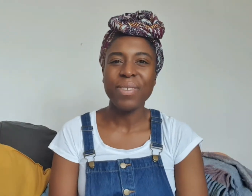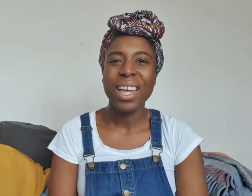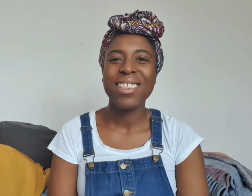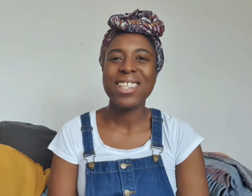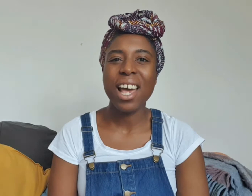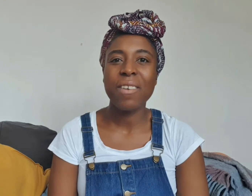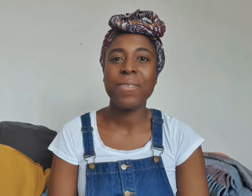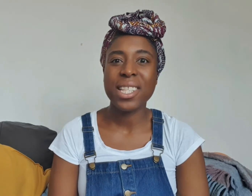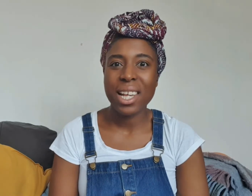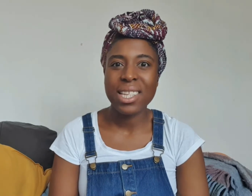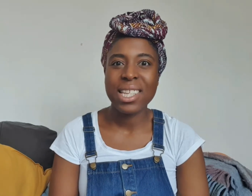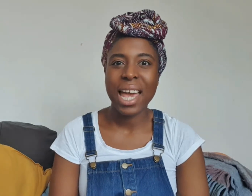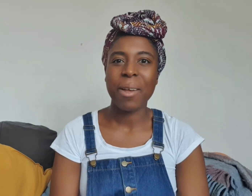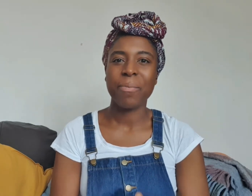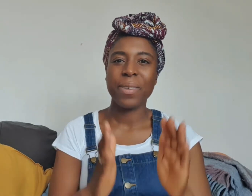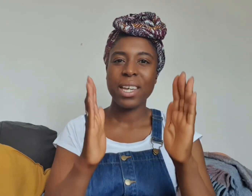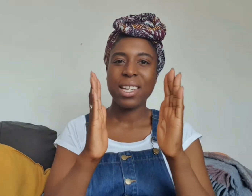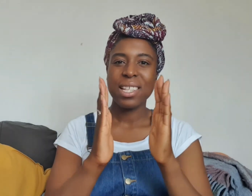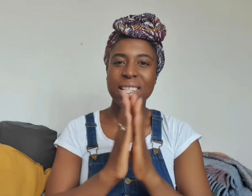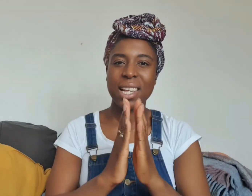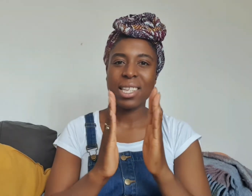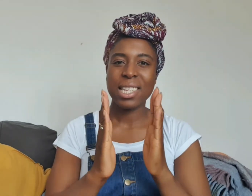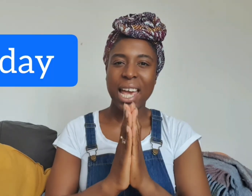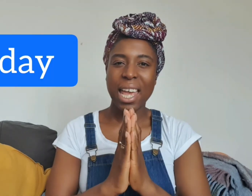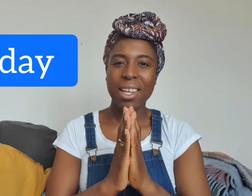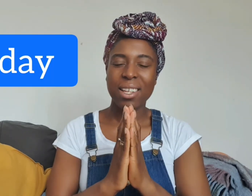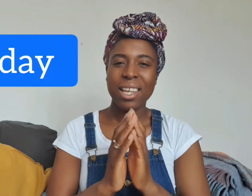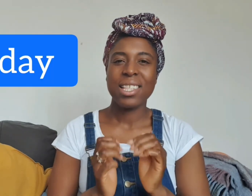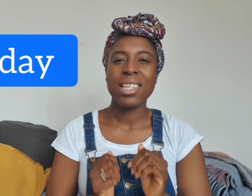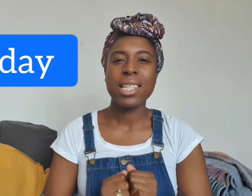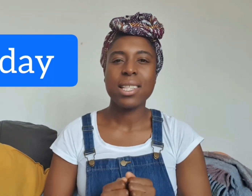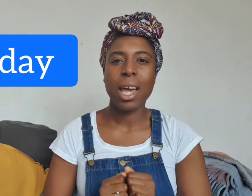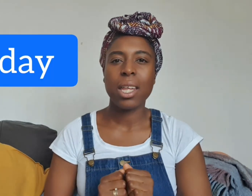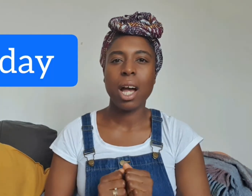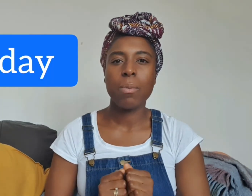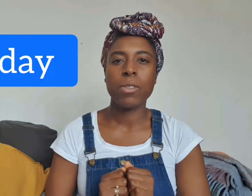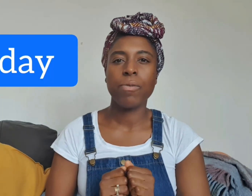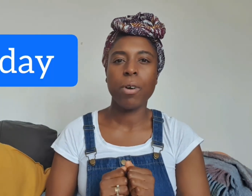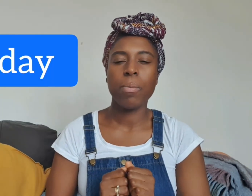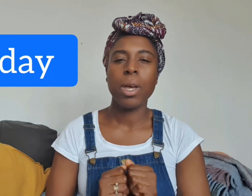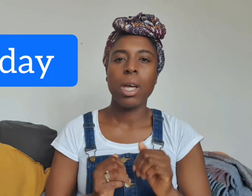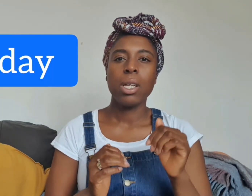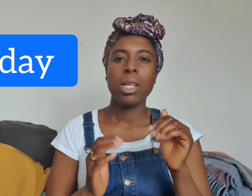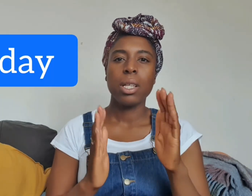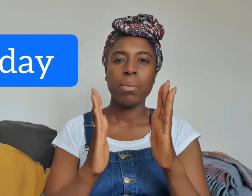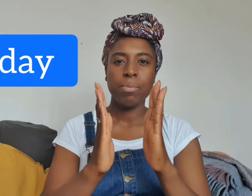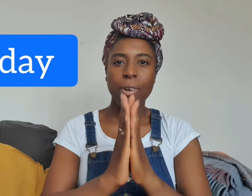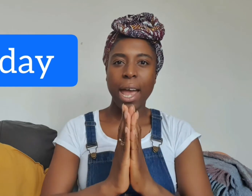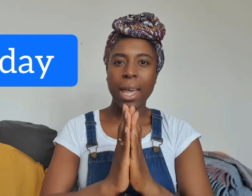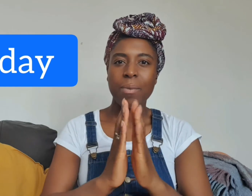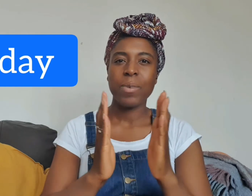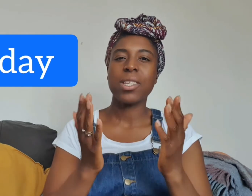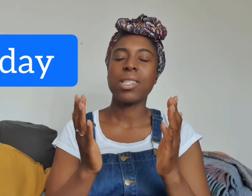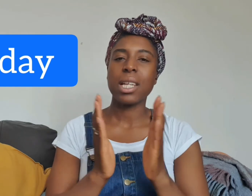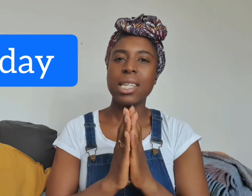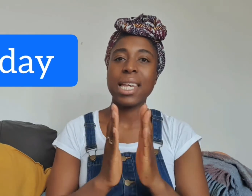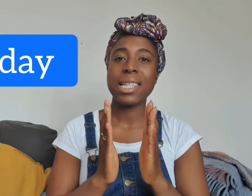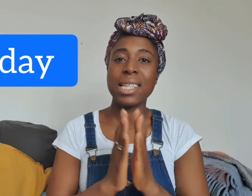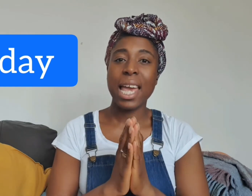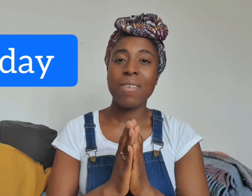The sign for Sunday. Sunday. So this sign comes from pray, because Sunday is the day, if you